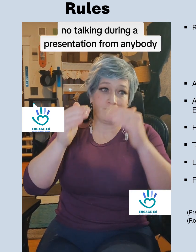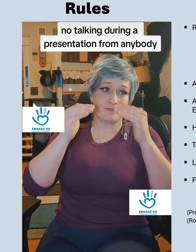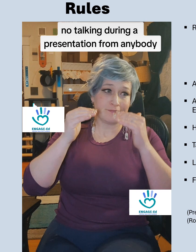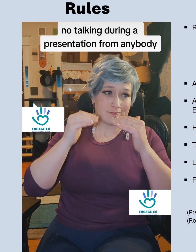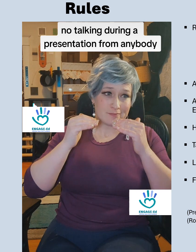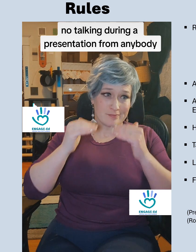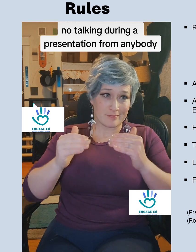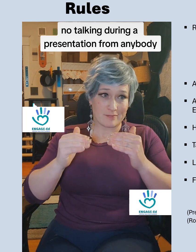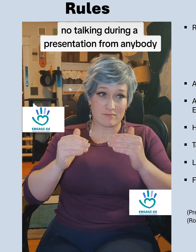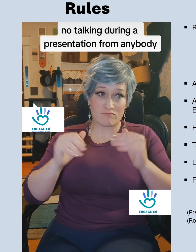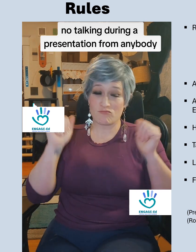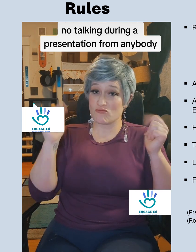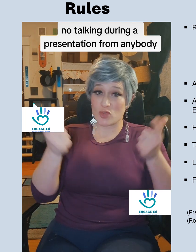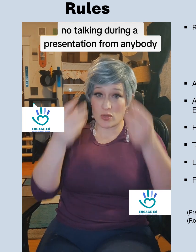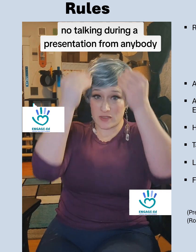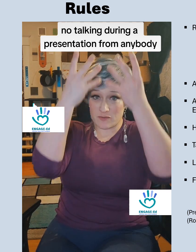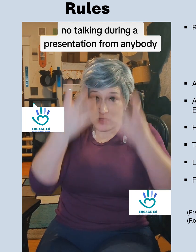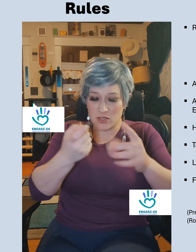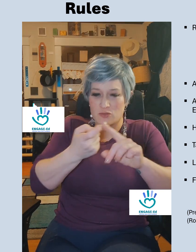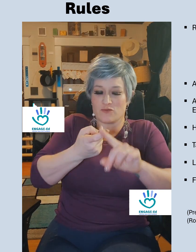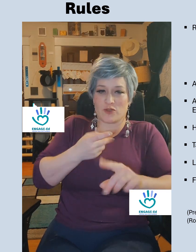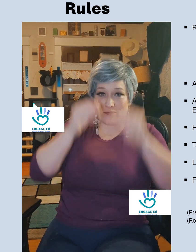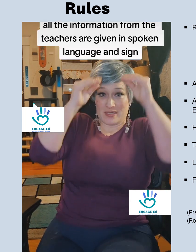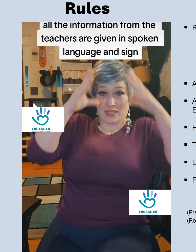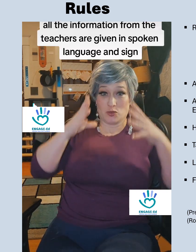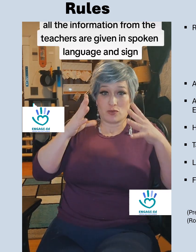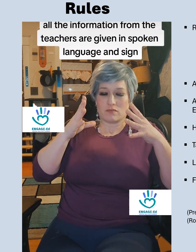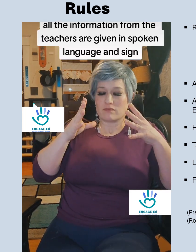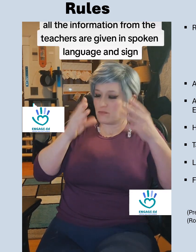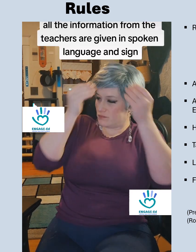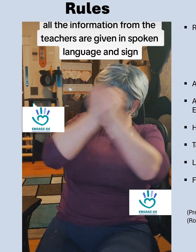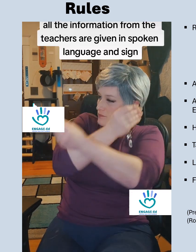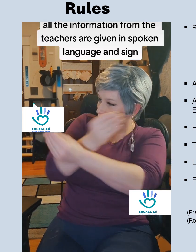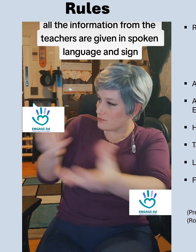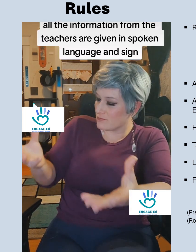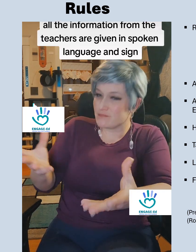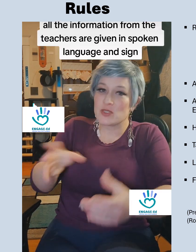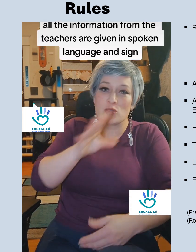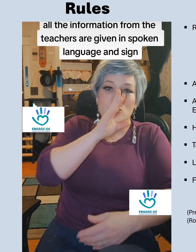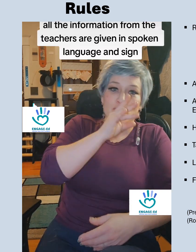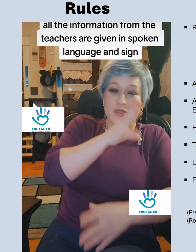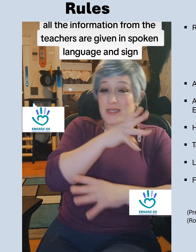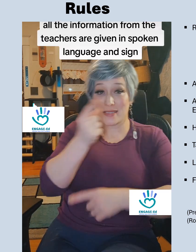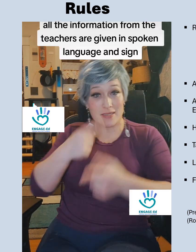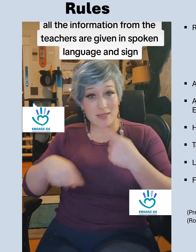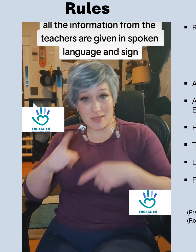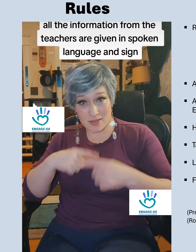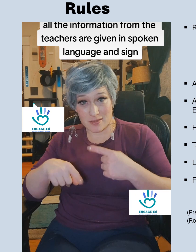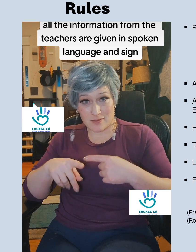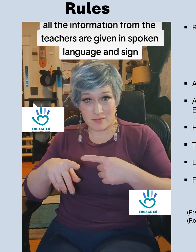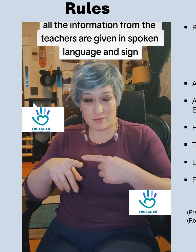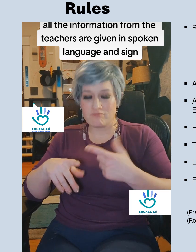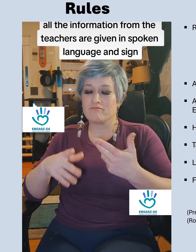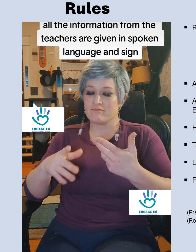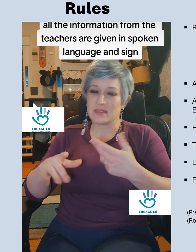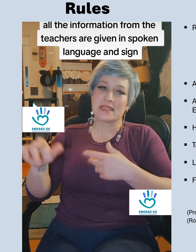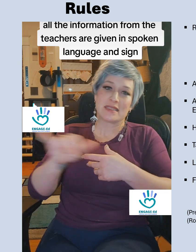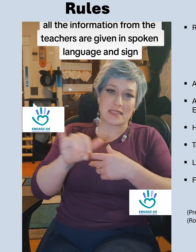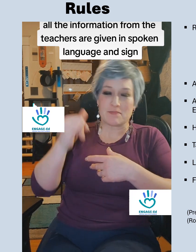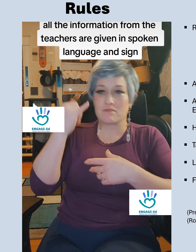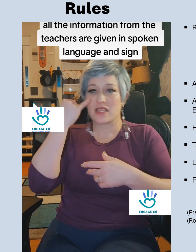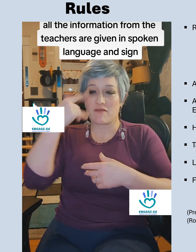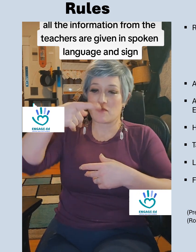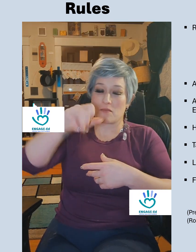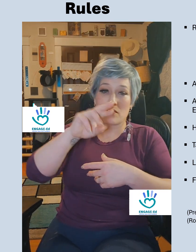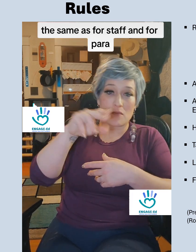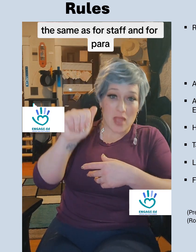no talking during a presentation from anybody. All the information from the teachers are given in spoken language and